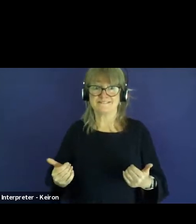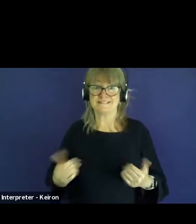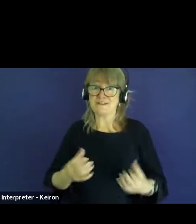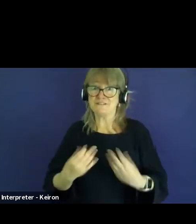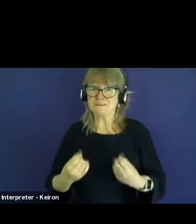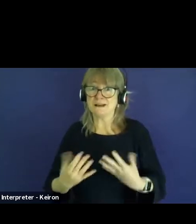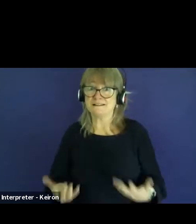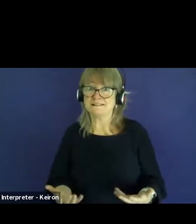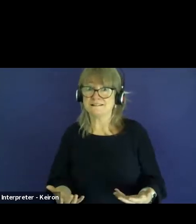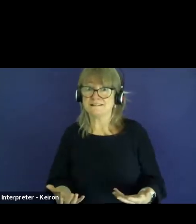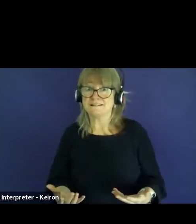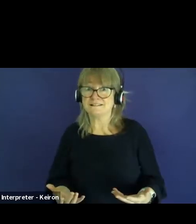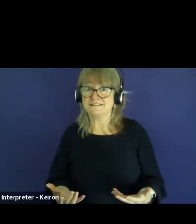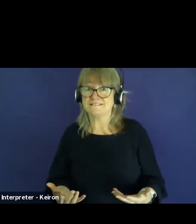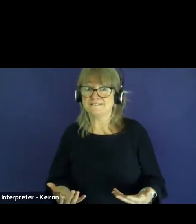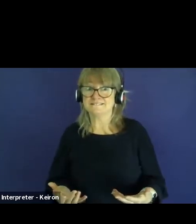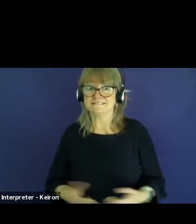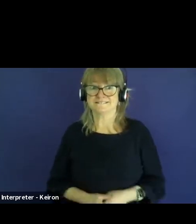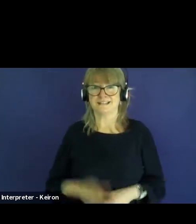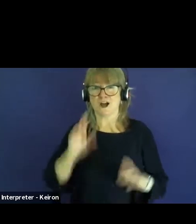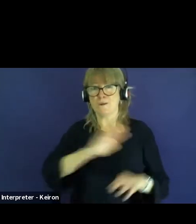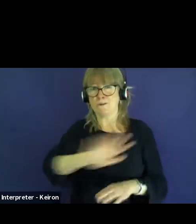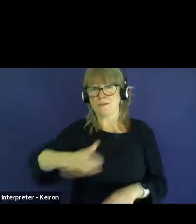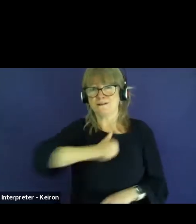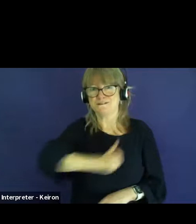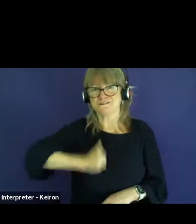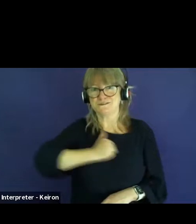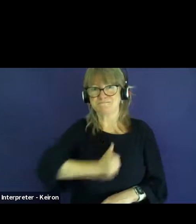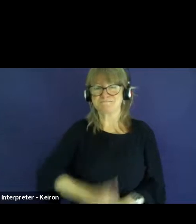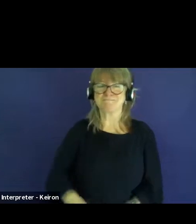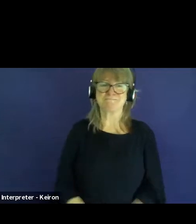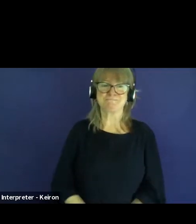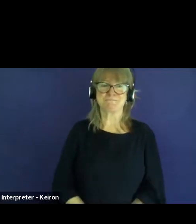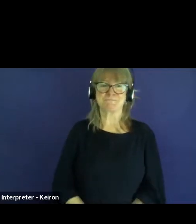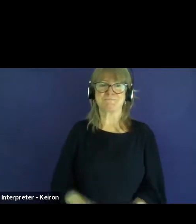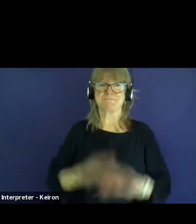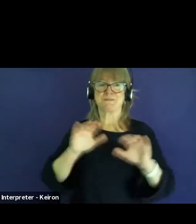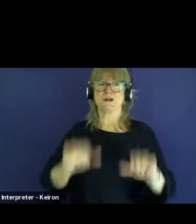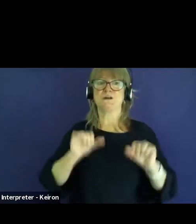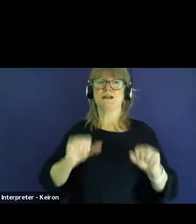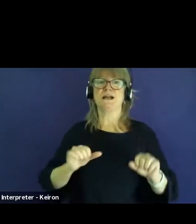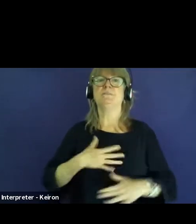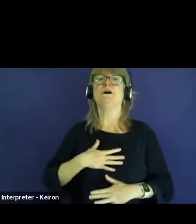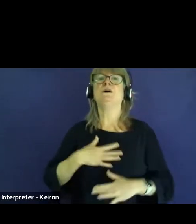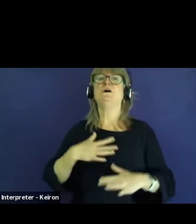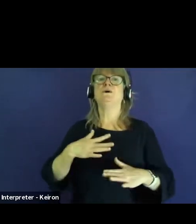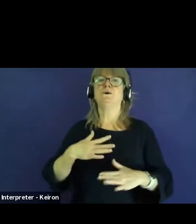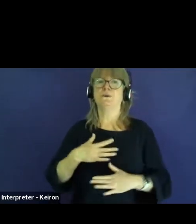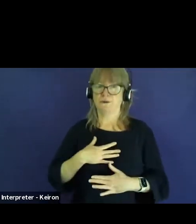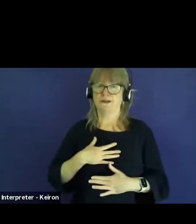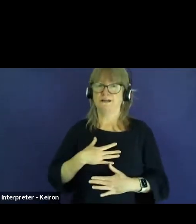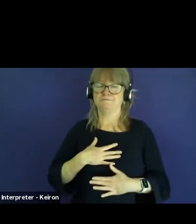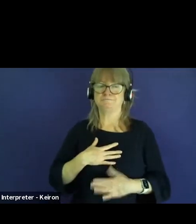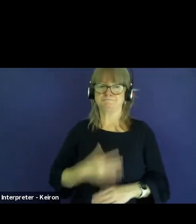feedback? I hope you all enjoyed it. Okay, let's just take a second to get our breathing back.